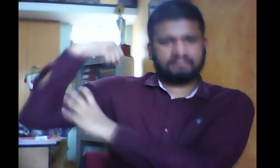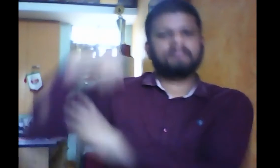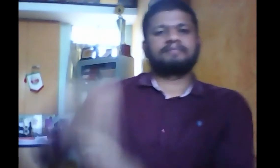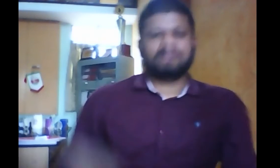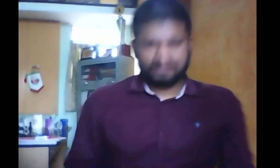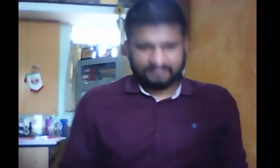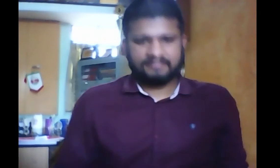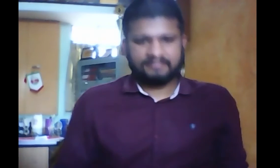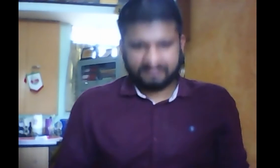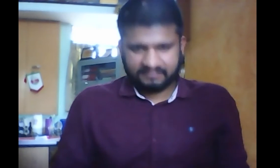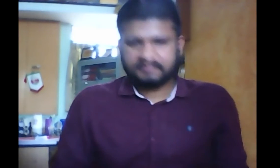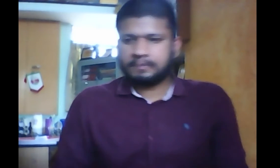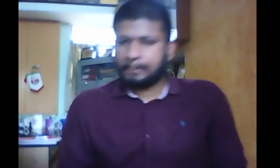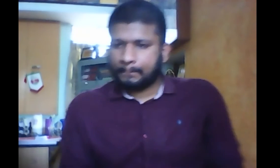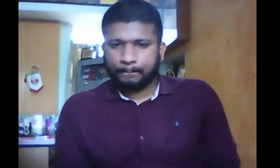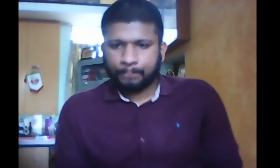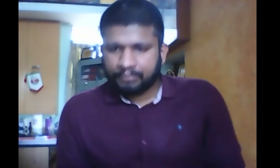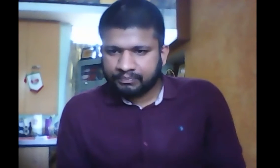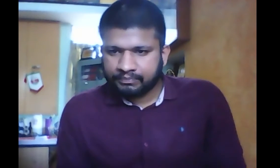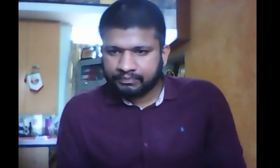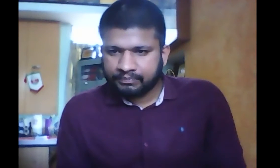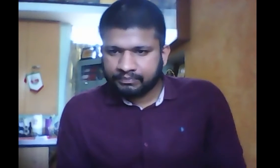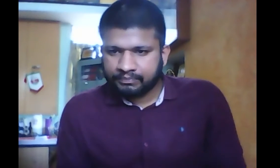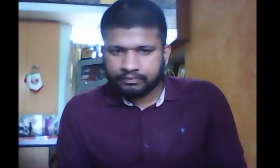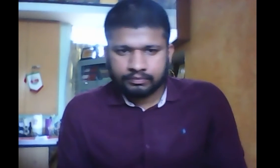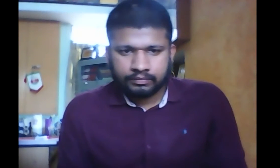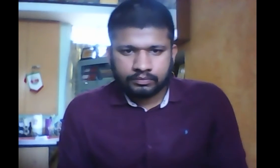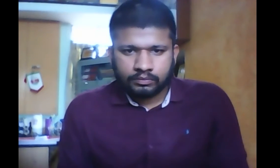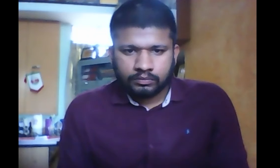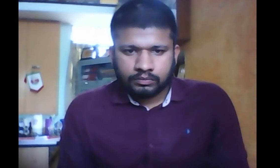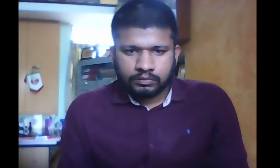The muscles. So Samir Veera, Khushi, and